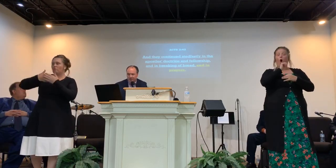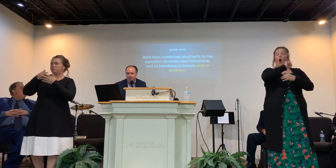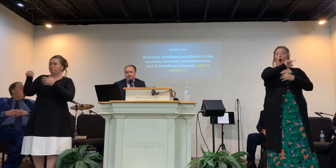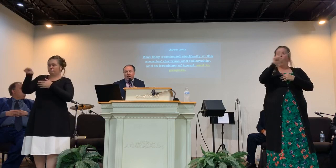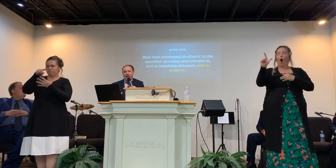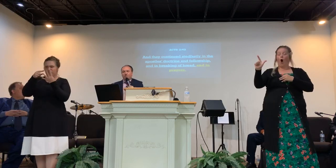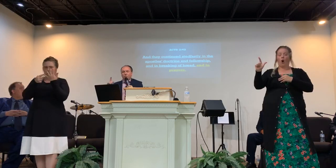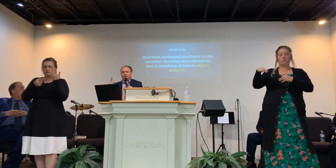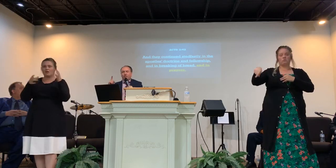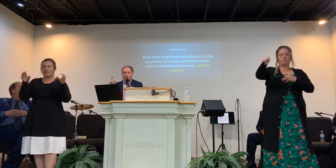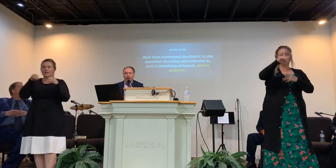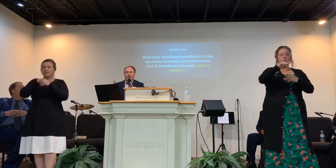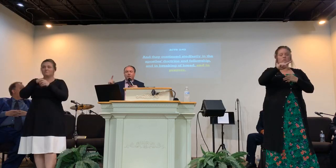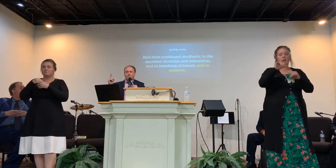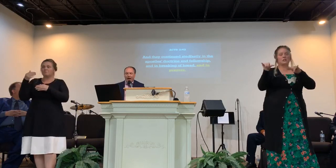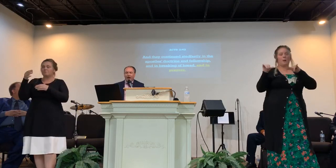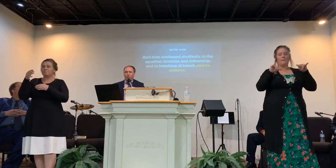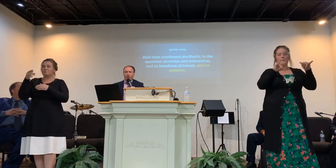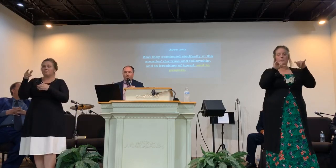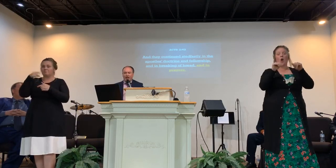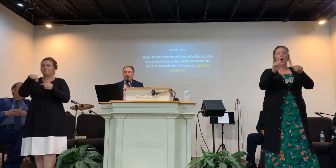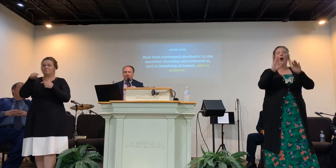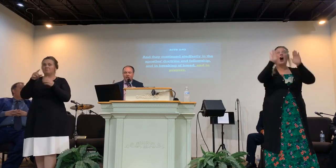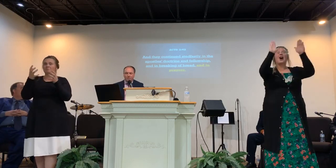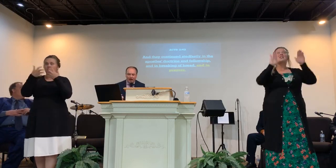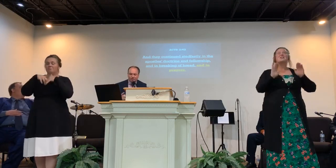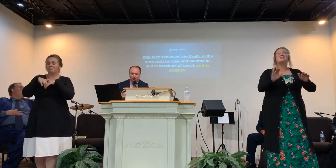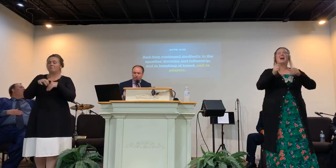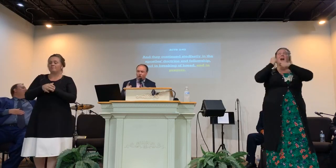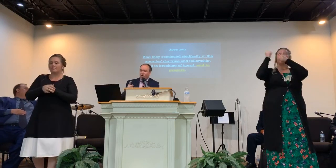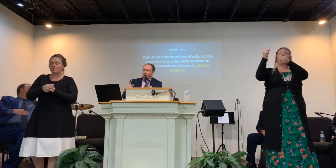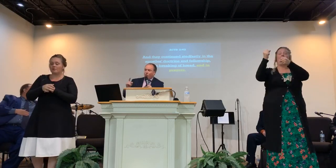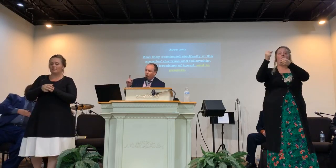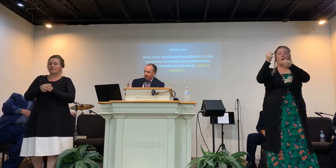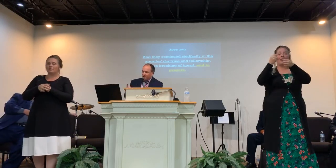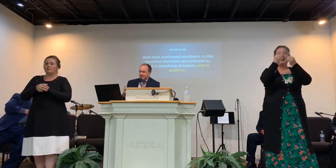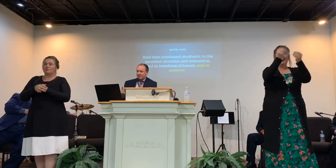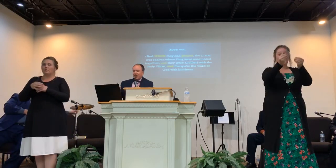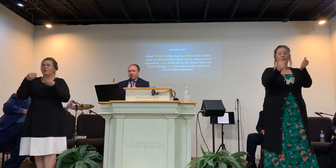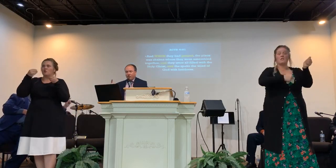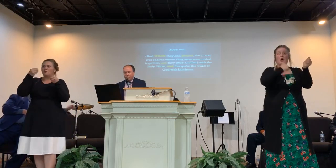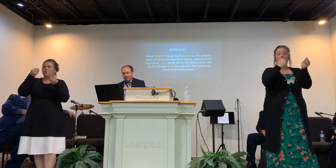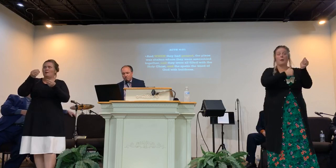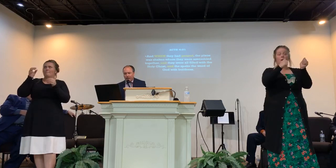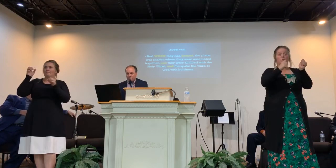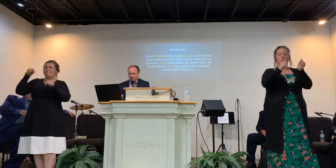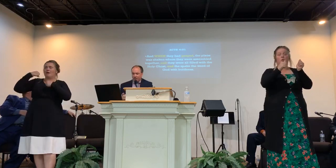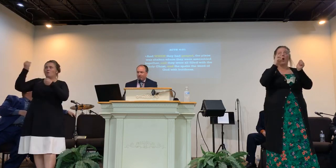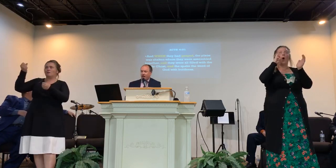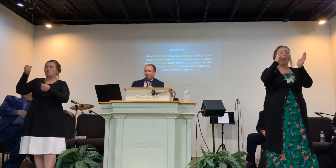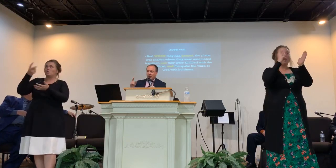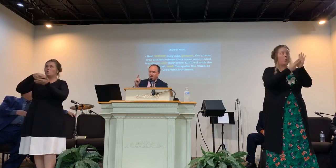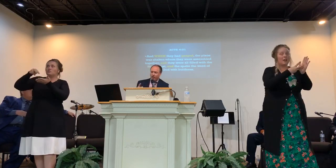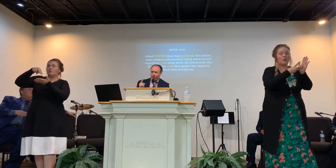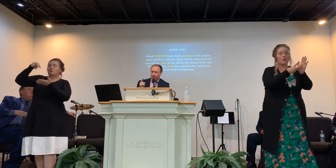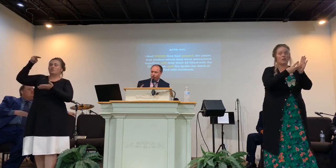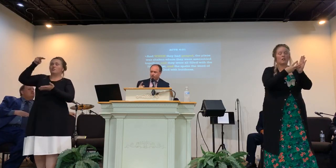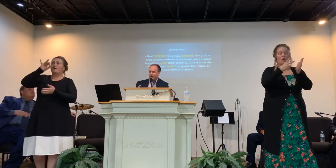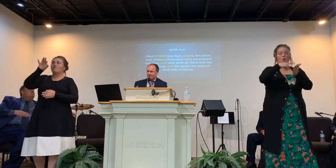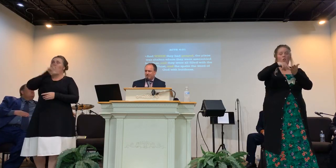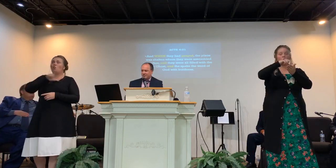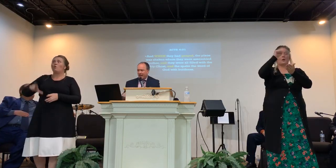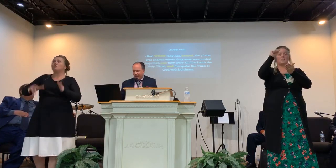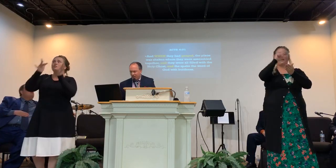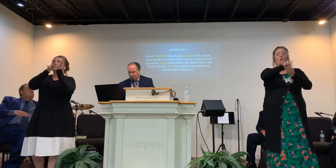common. And with great power gave the apostles witness the resurrection of the